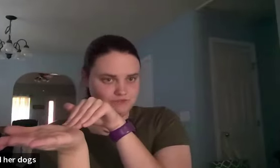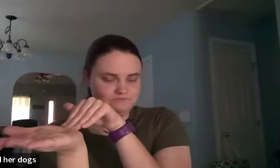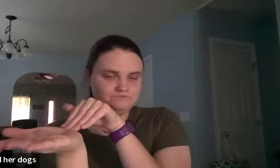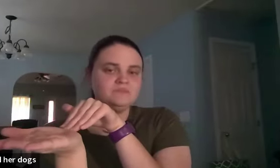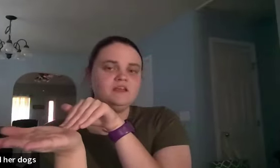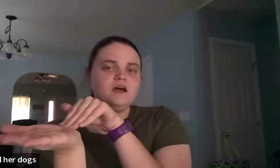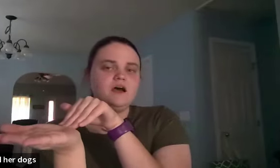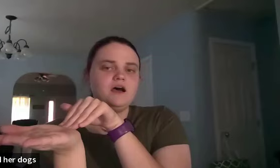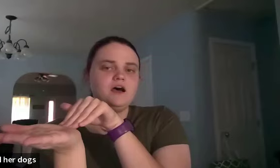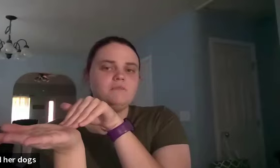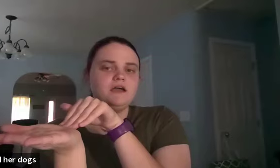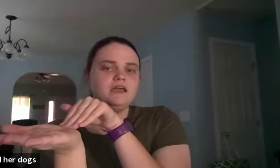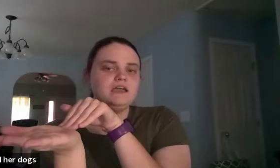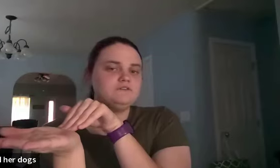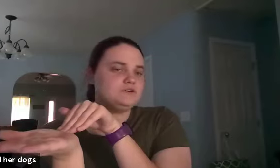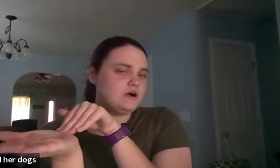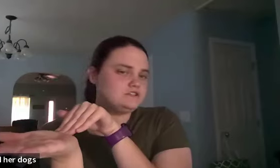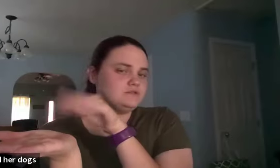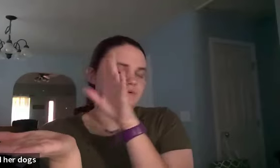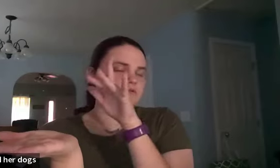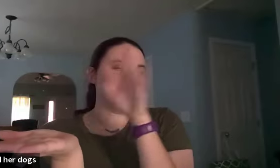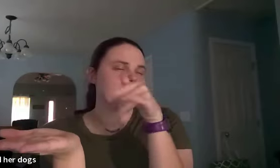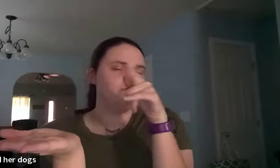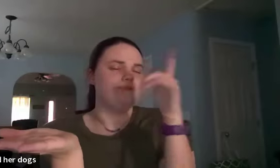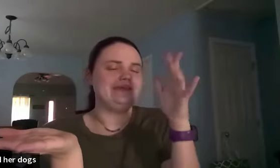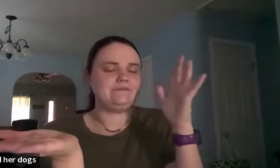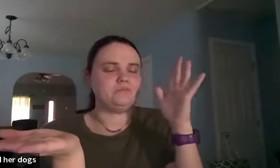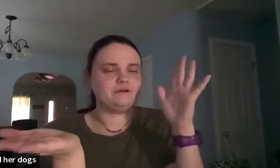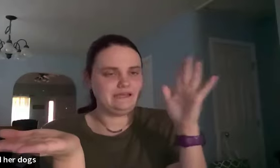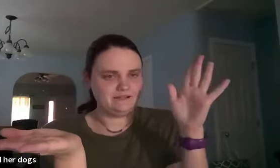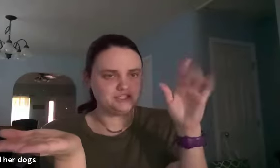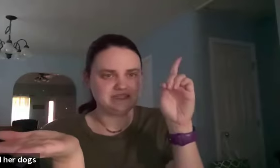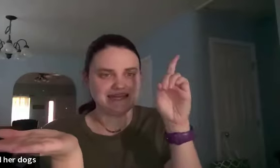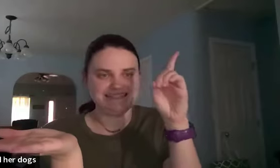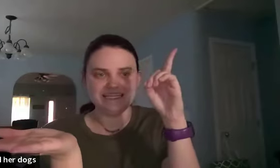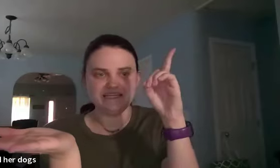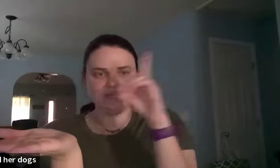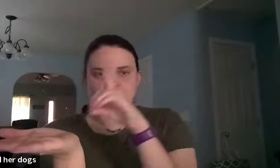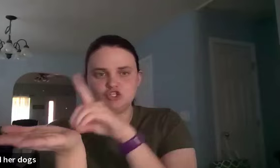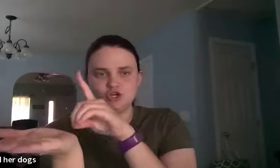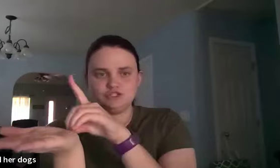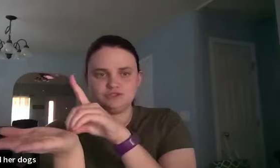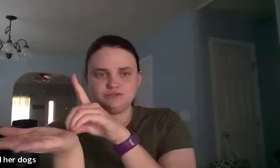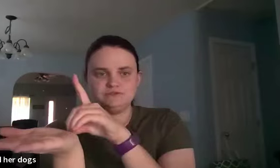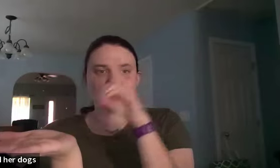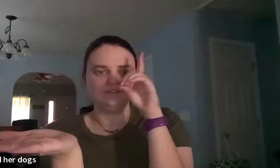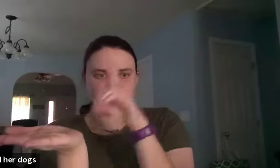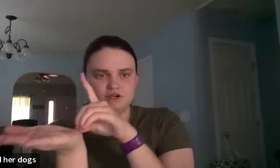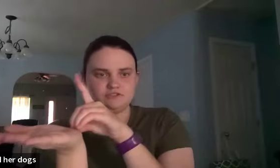doctor. If you're also another way with more English is that D and doctor,